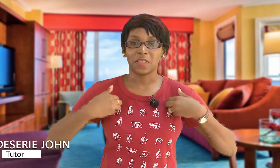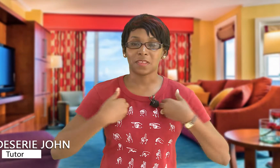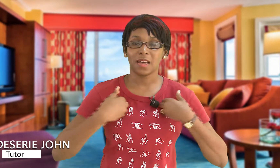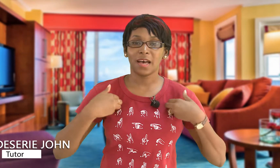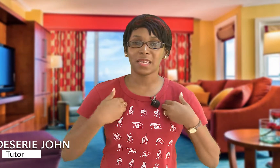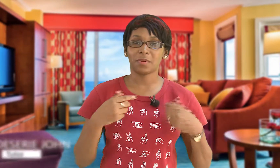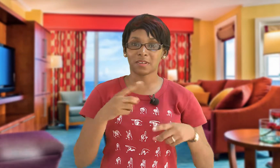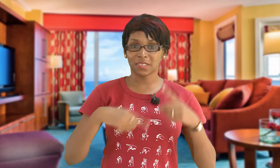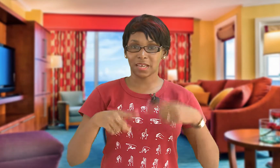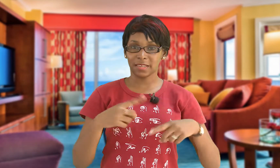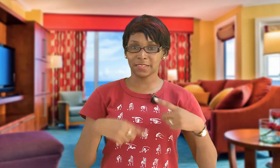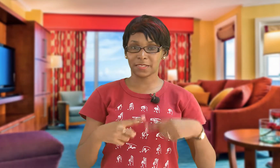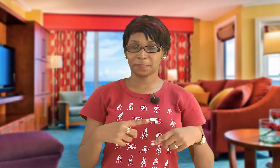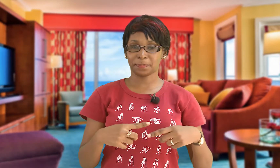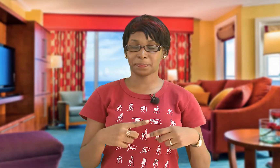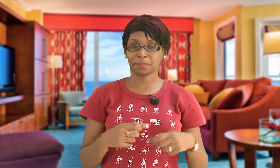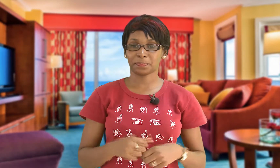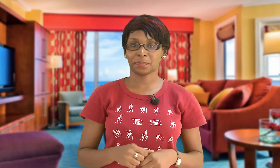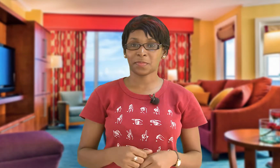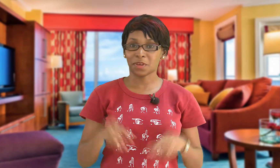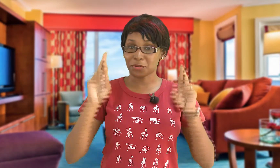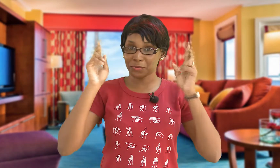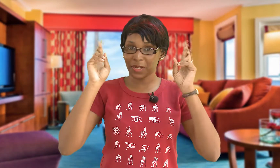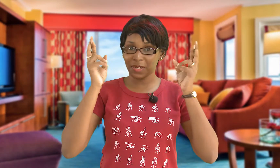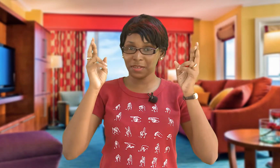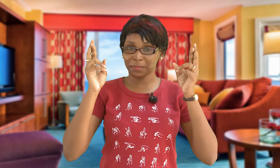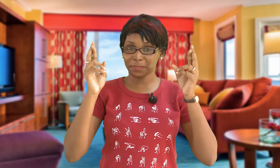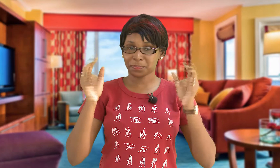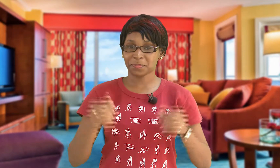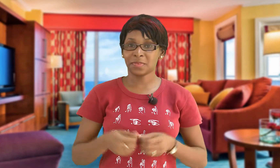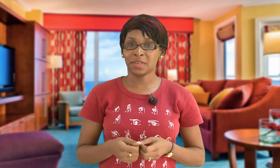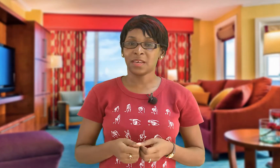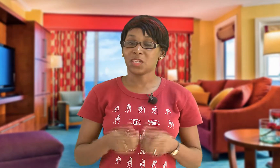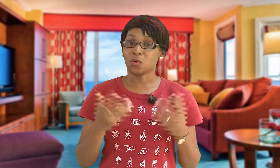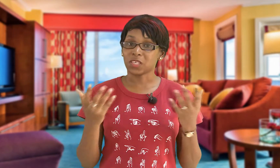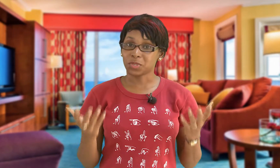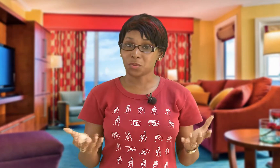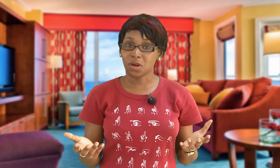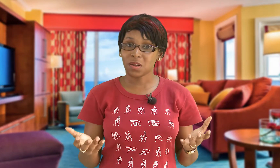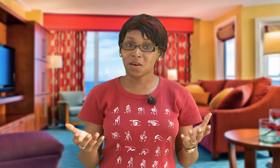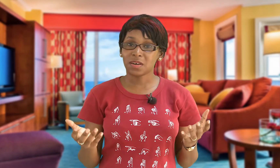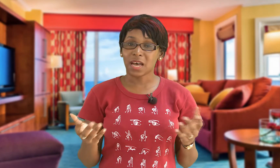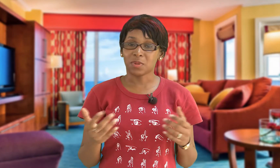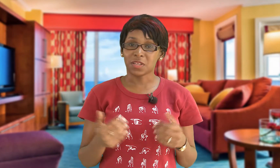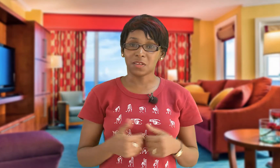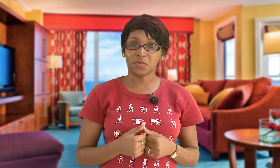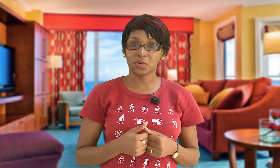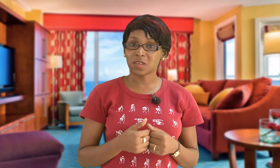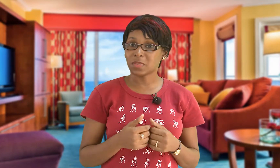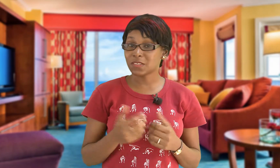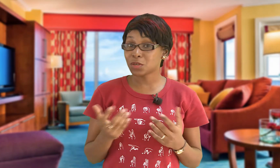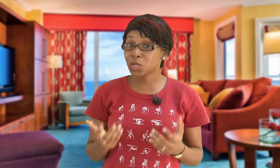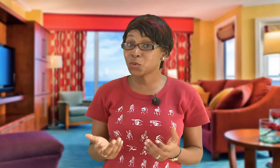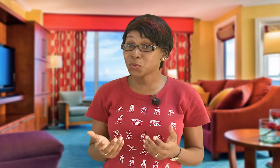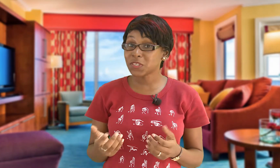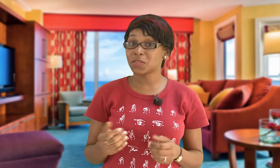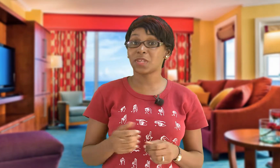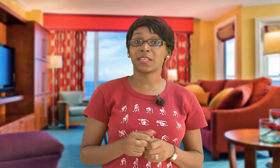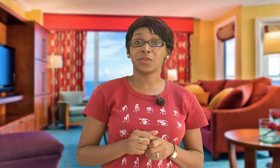with animal signs. Are you ready? Now, as we go along, I will give you some little clues so that you